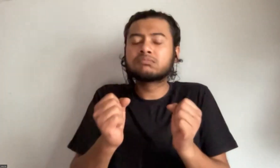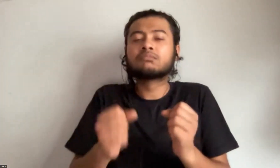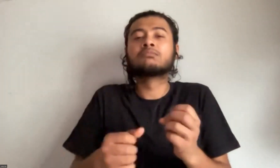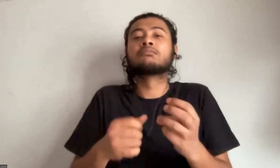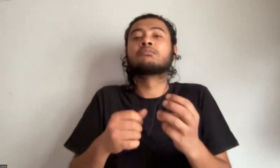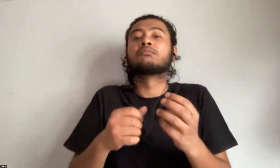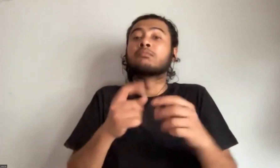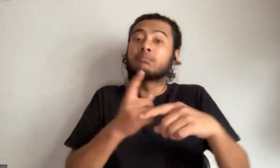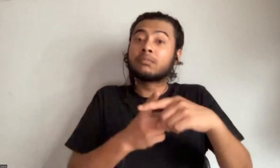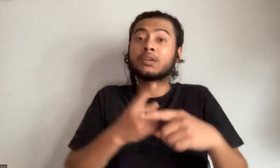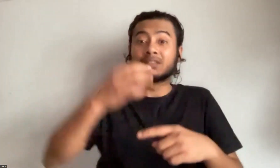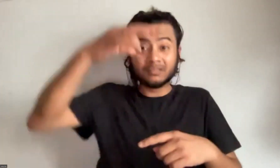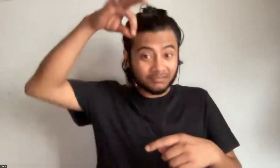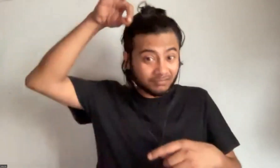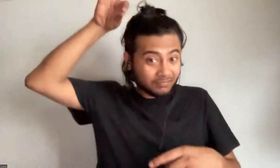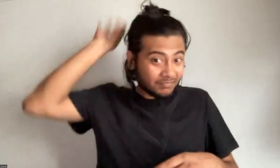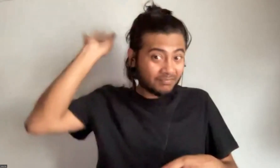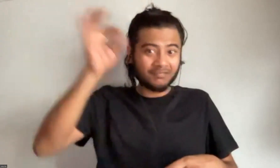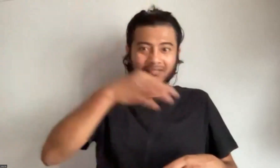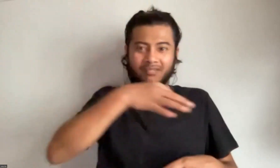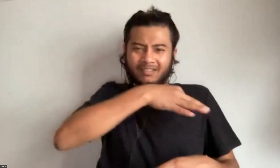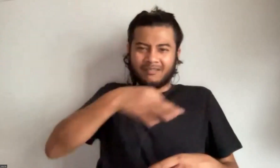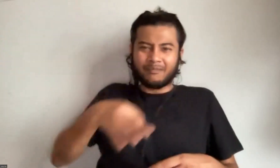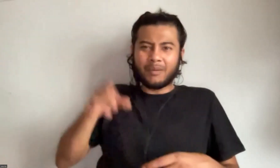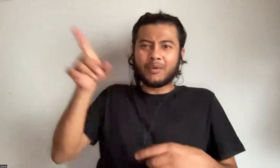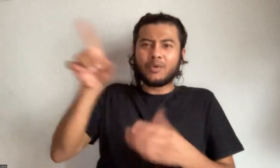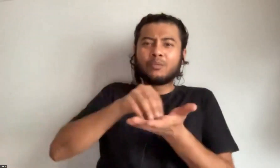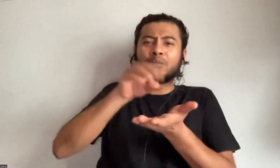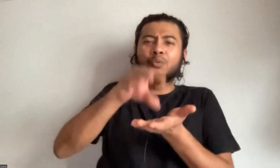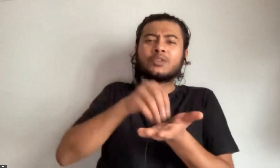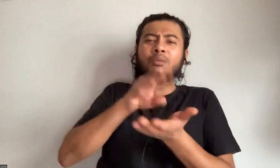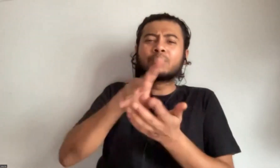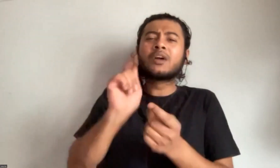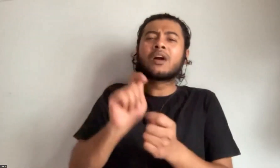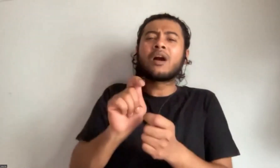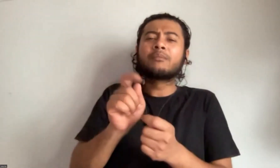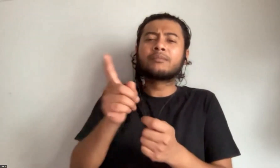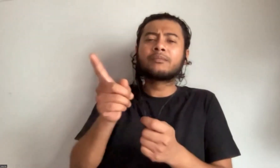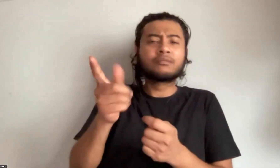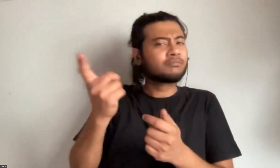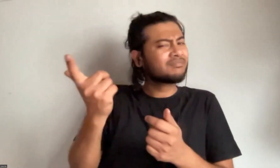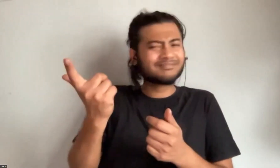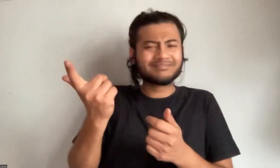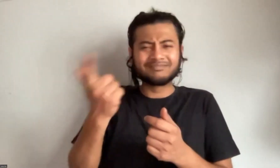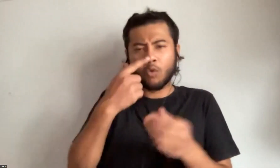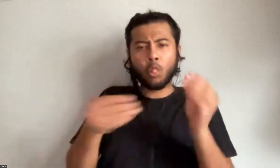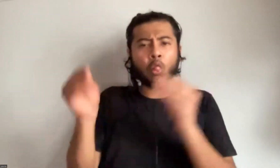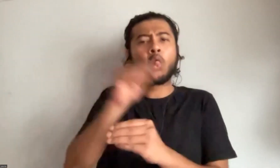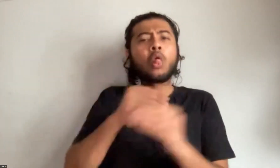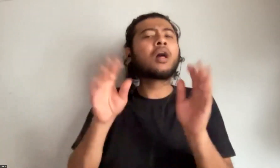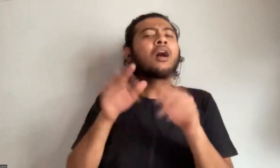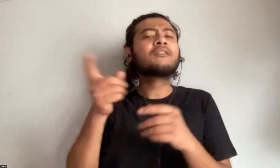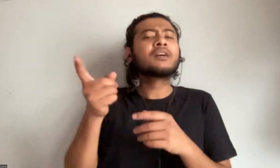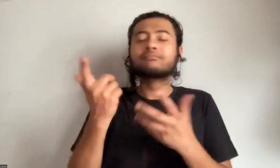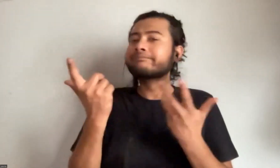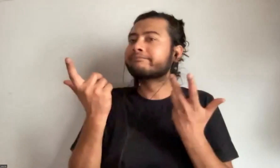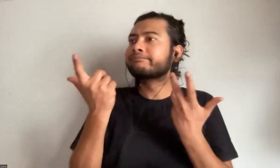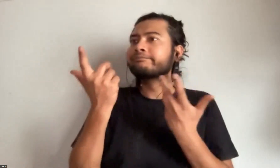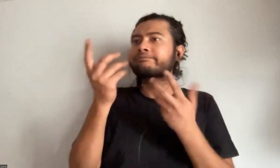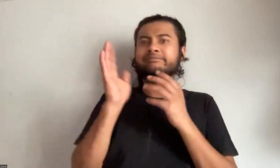so pure. So those processes, then elaborate temple worship. So when you worshiping temple, Lord in the